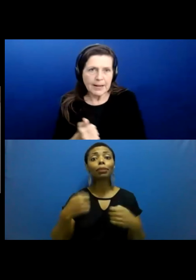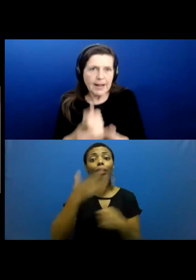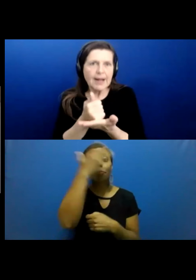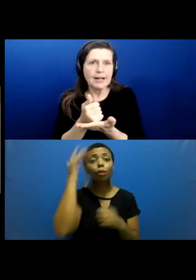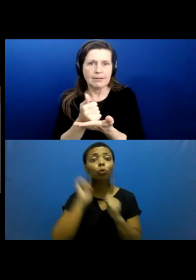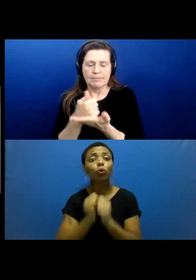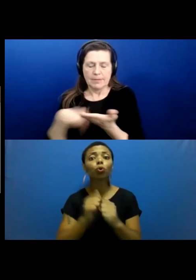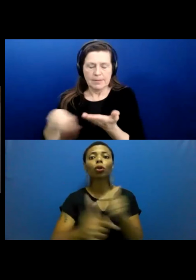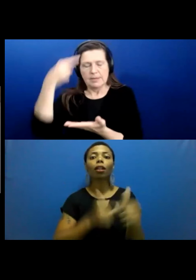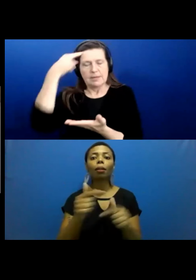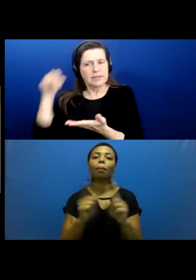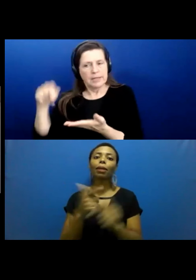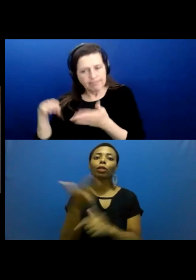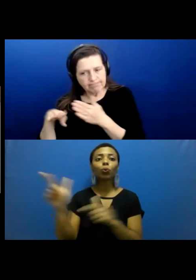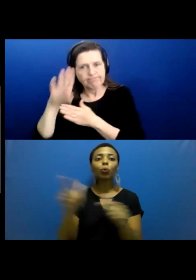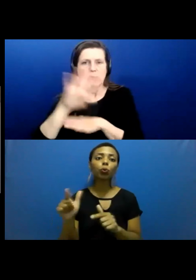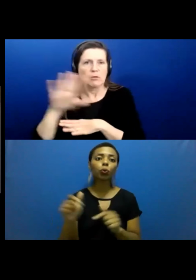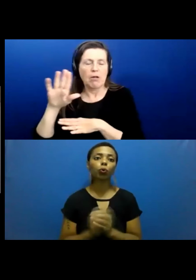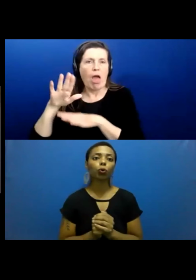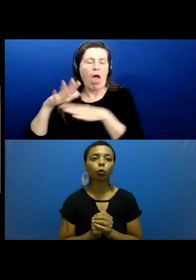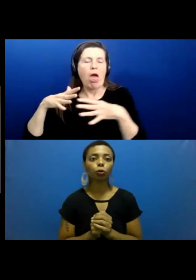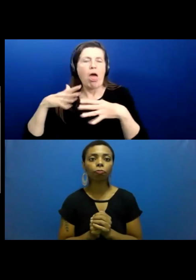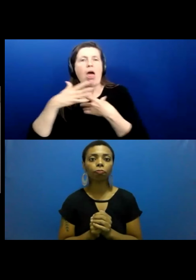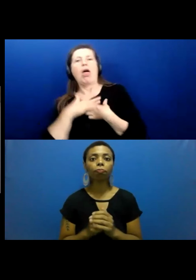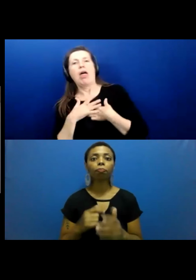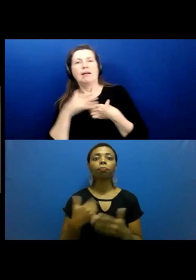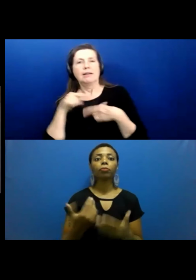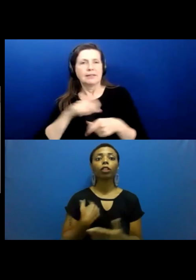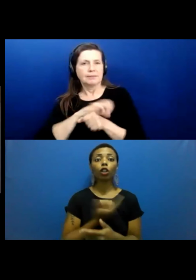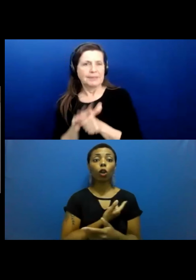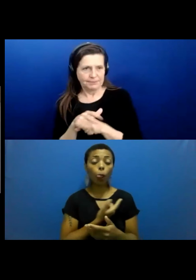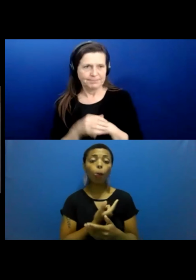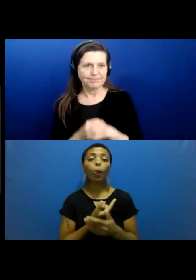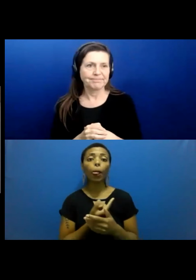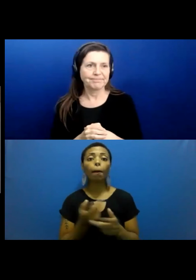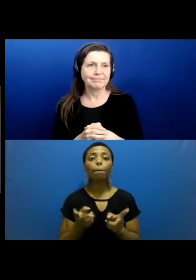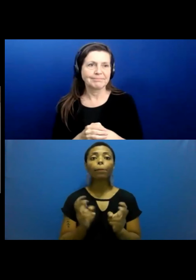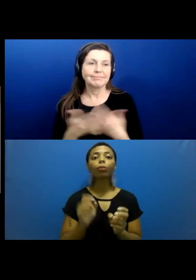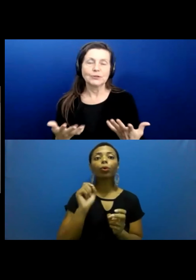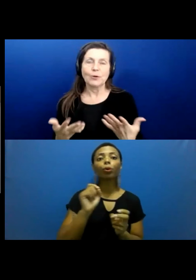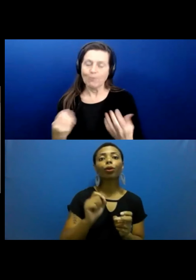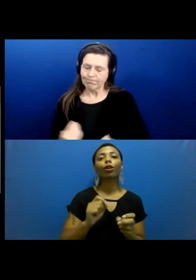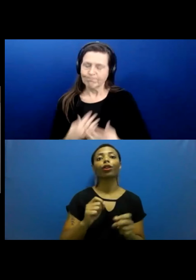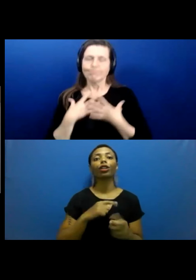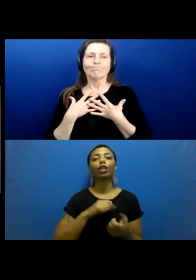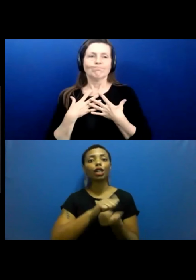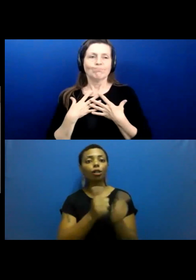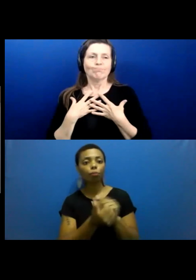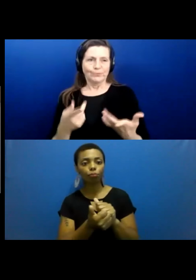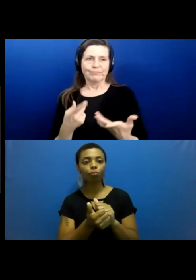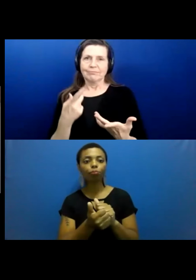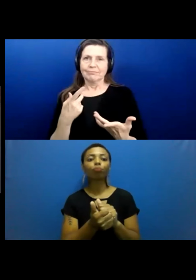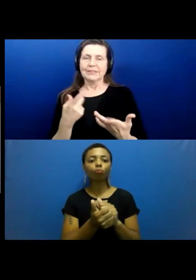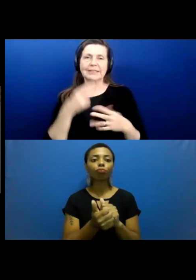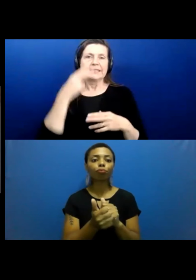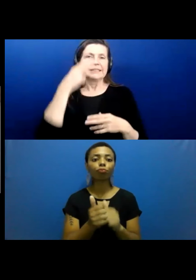Being inspired. So Sense, art, sports and wellbeing. The picture on